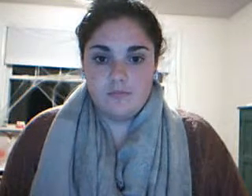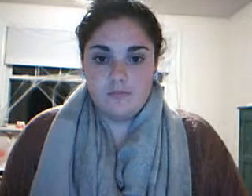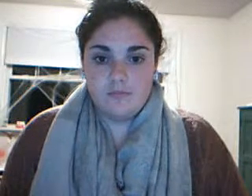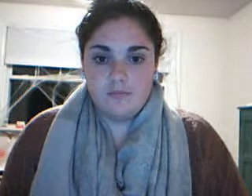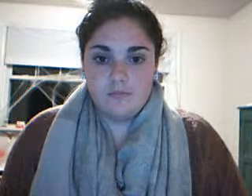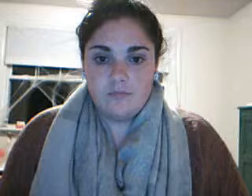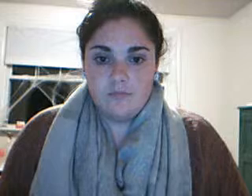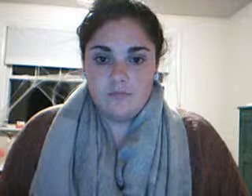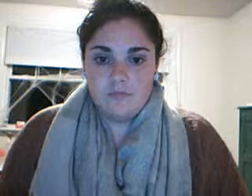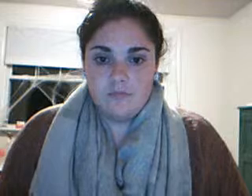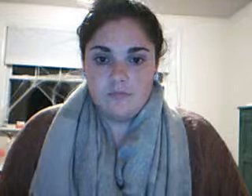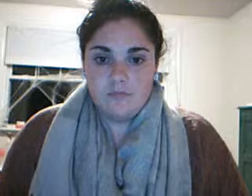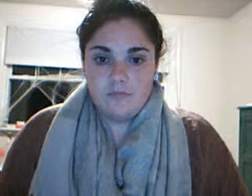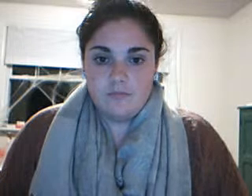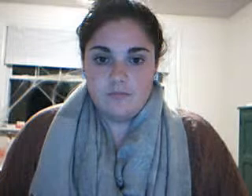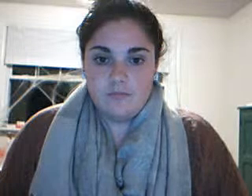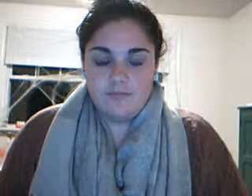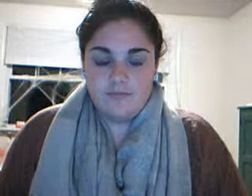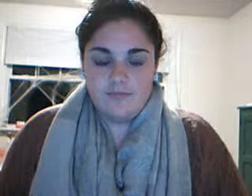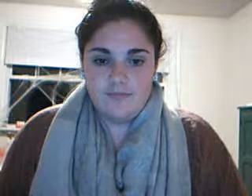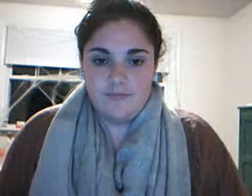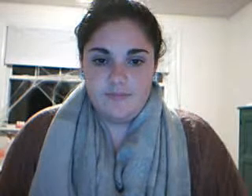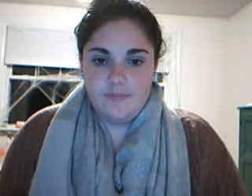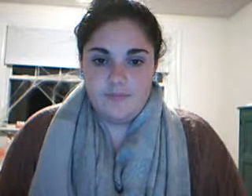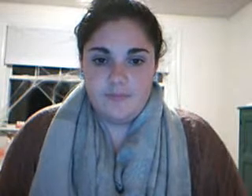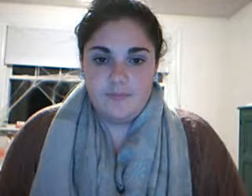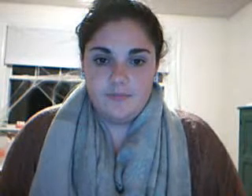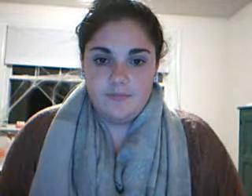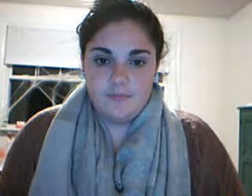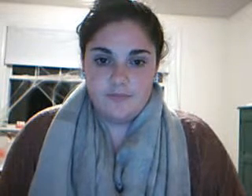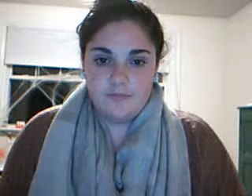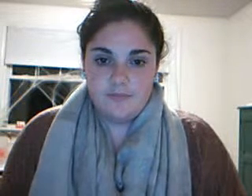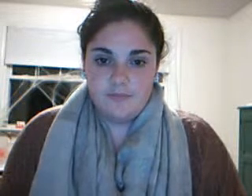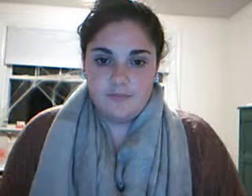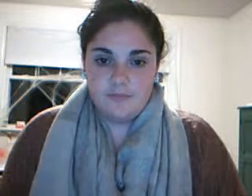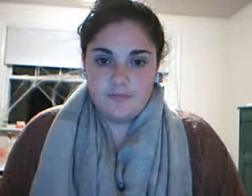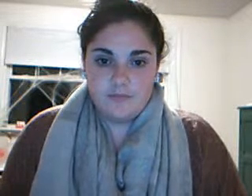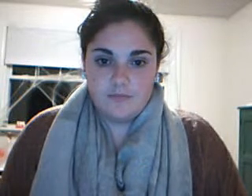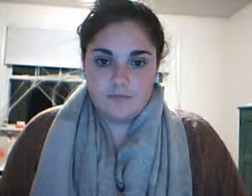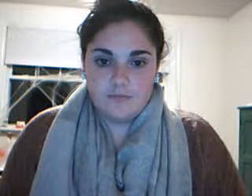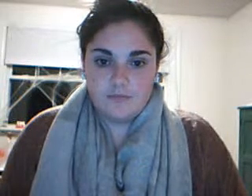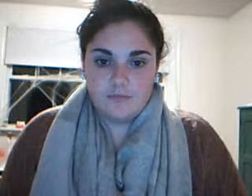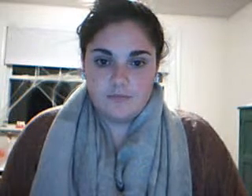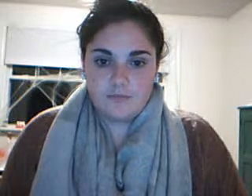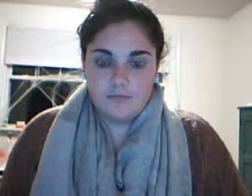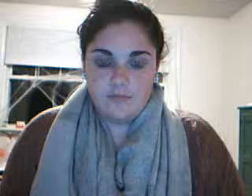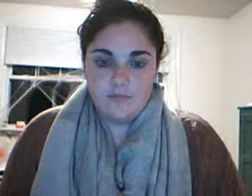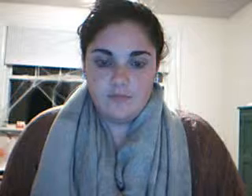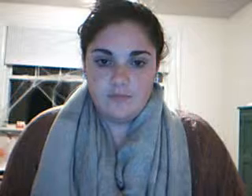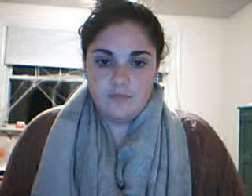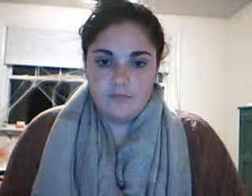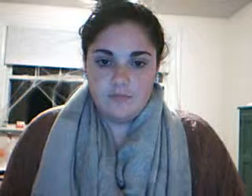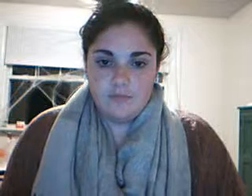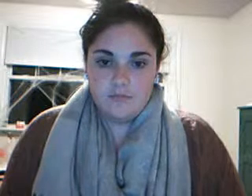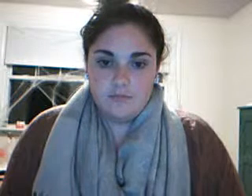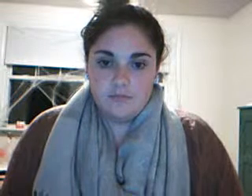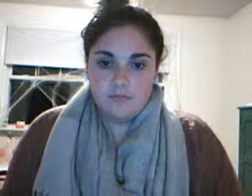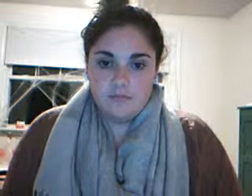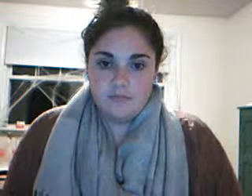Stanford. And all of my working class parents' savings were being spent on my college tuition. After 6 months, I